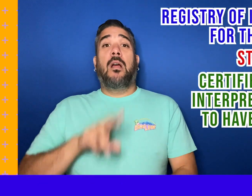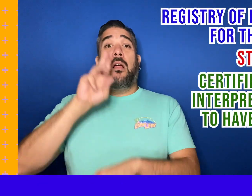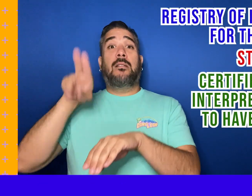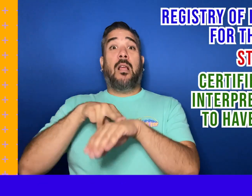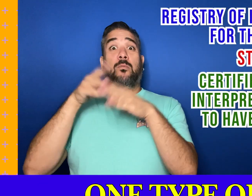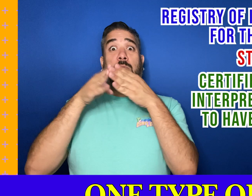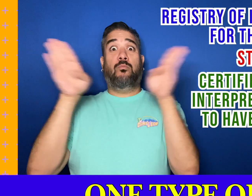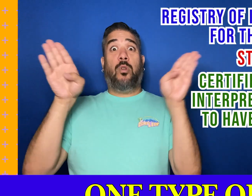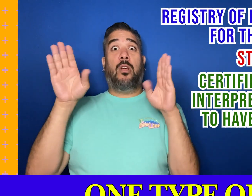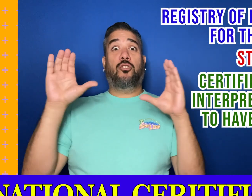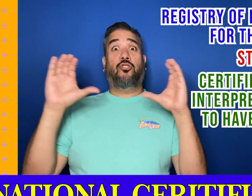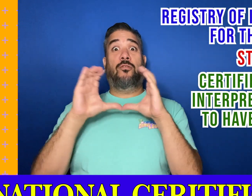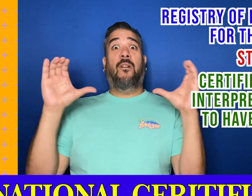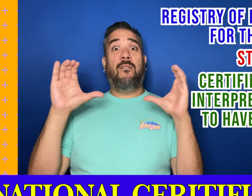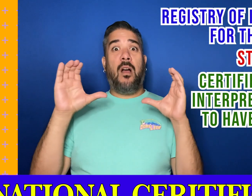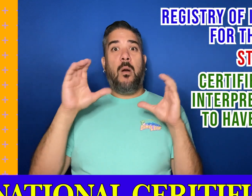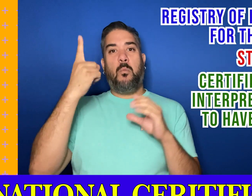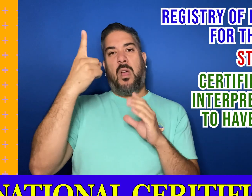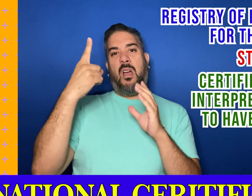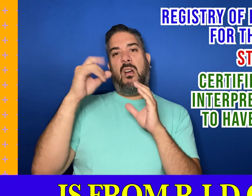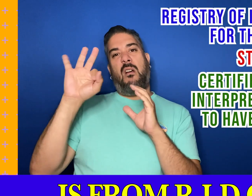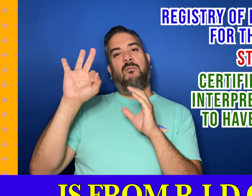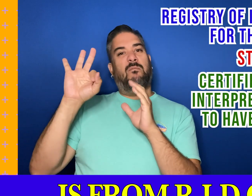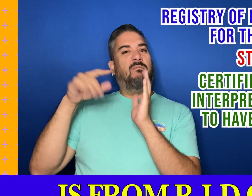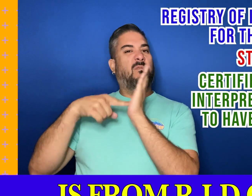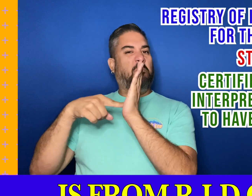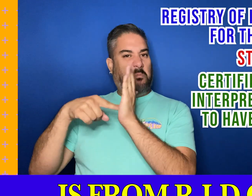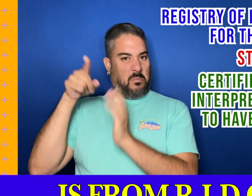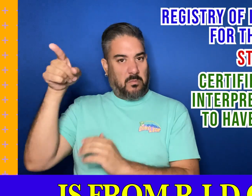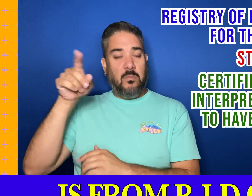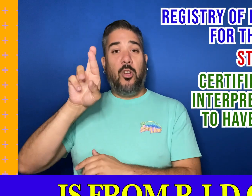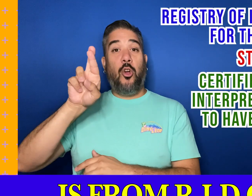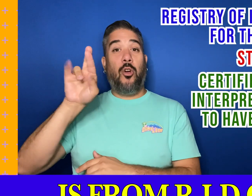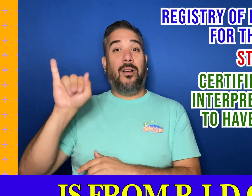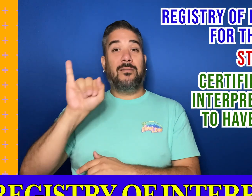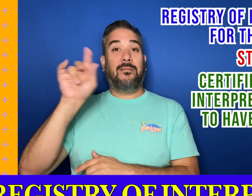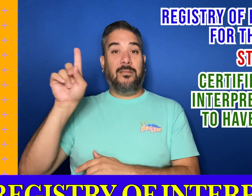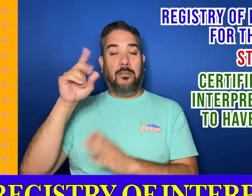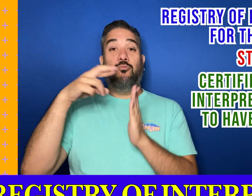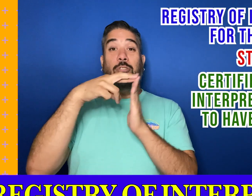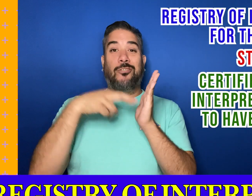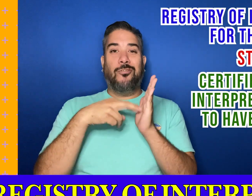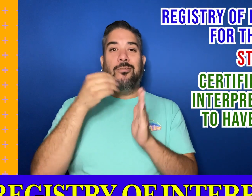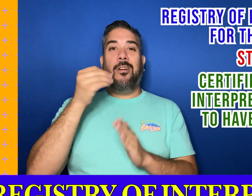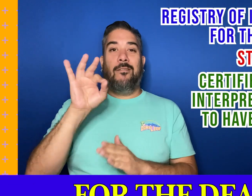One type of national certification is from RID, or Registry of Interpreters for the Deaf.